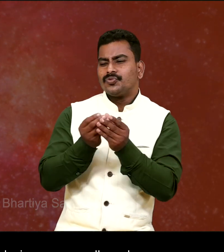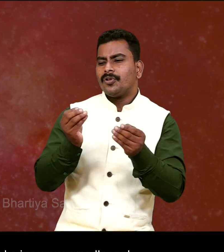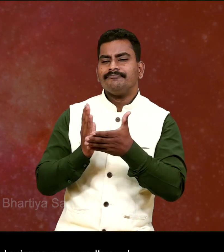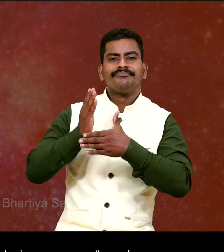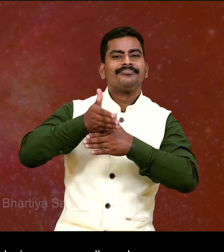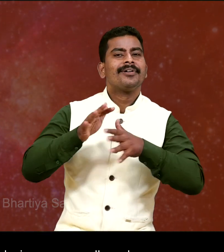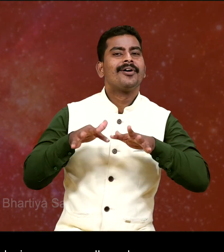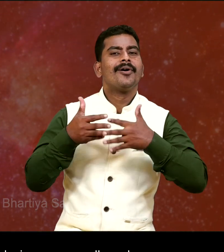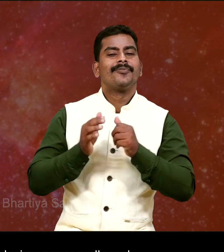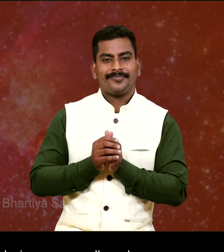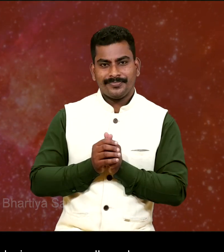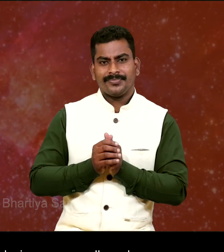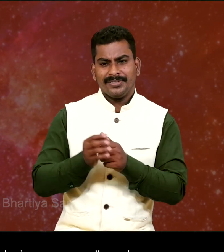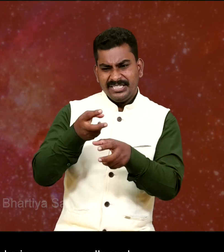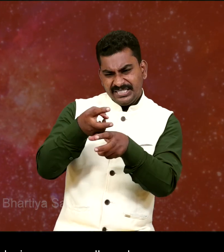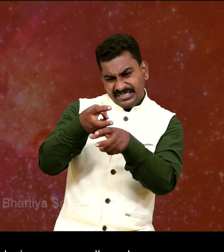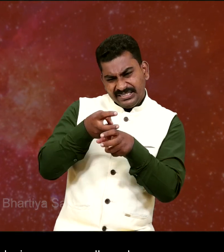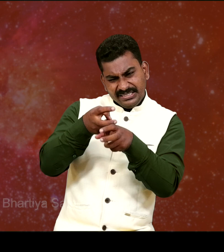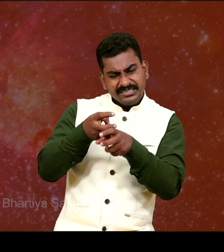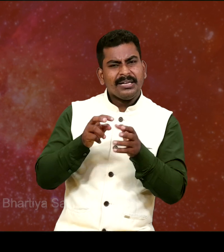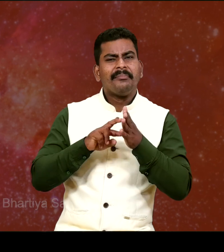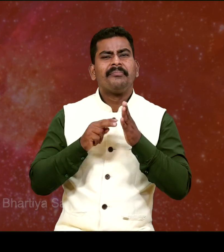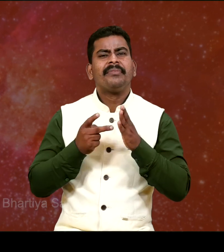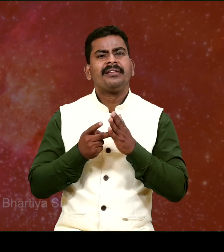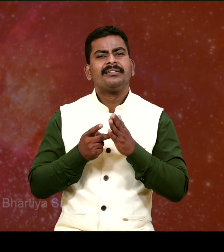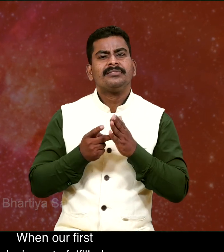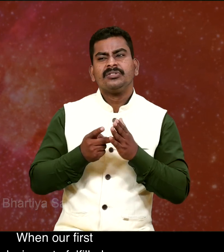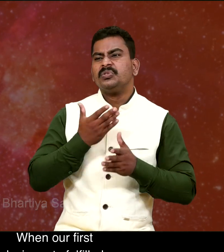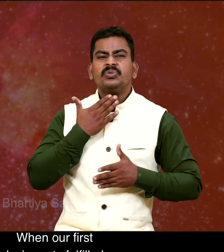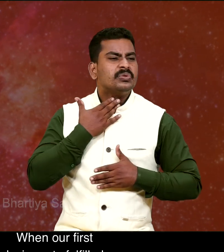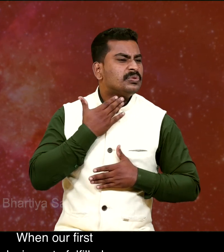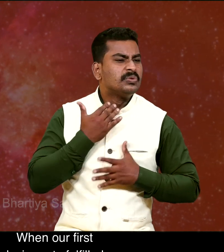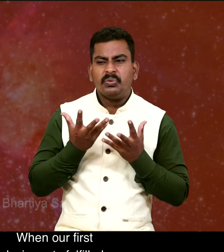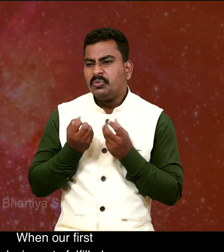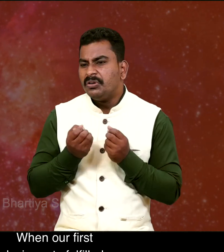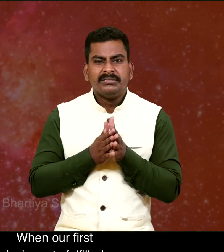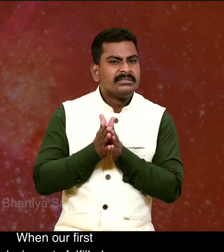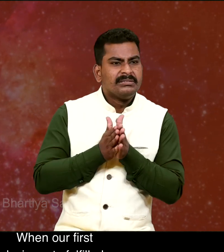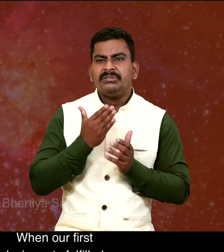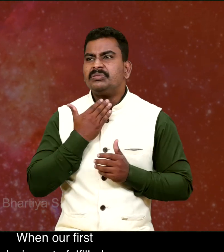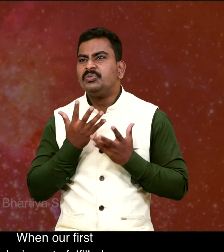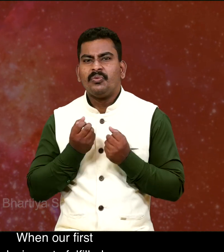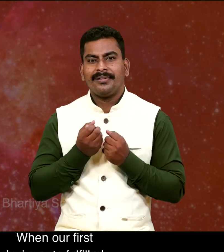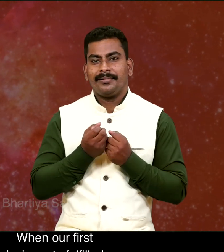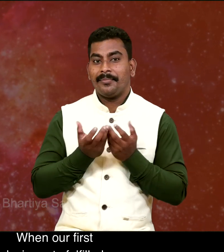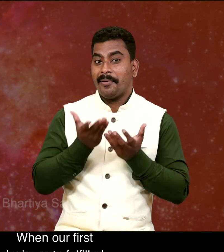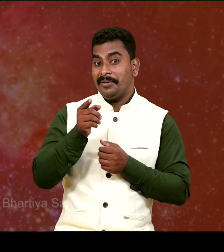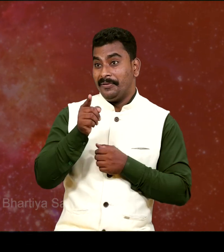desires never really end. When our first desire gets fulfilled, we